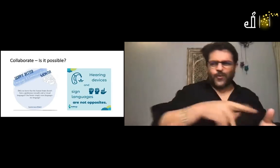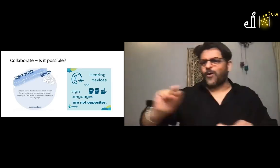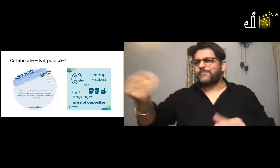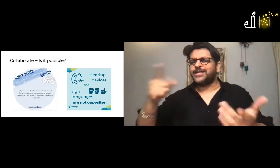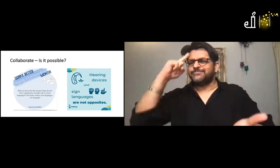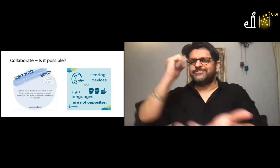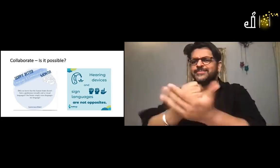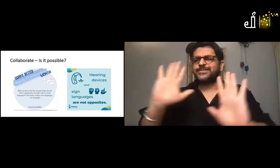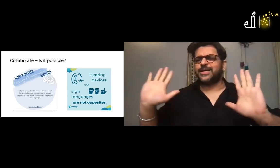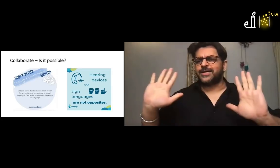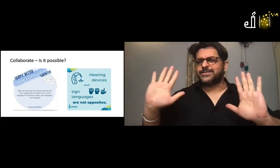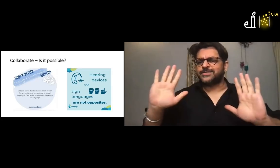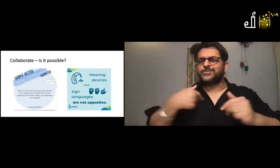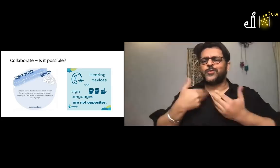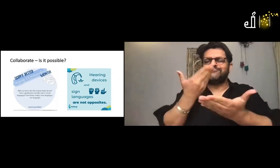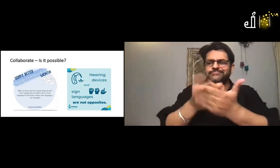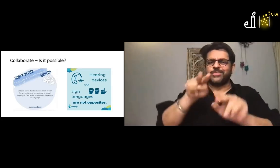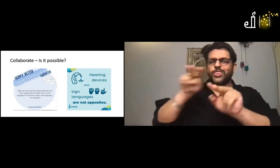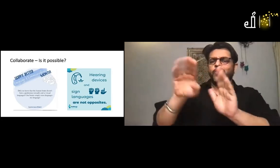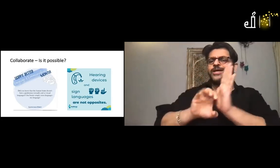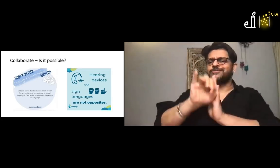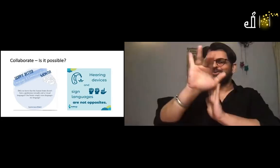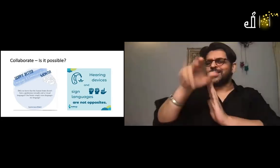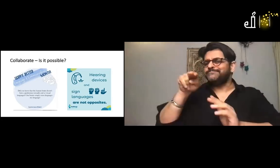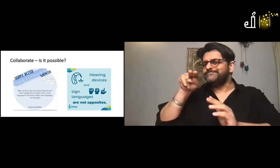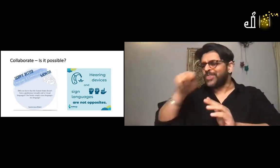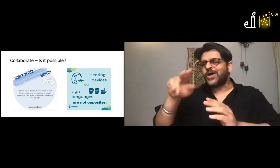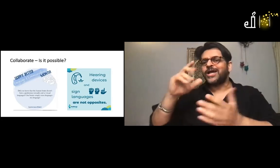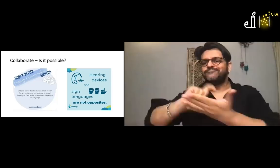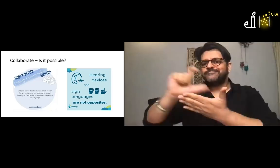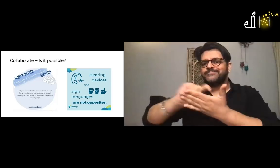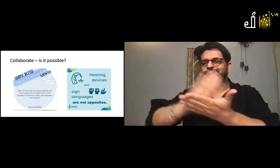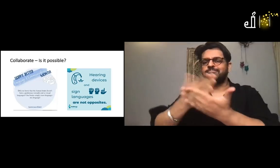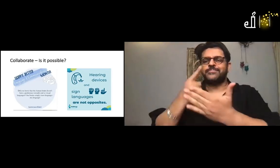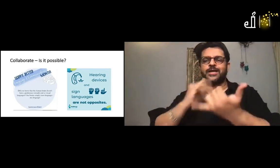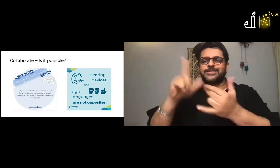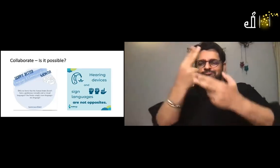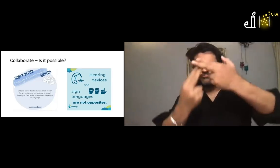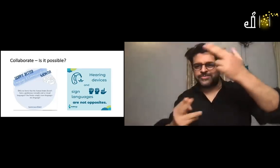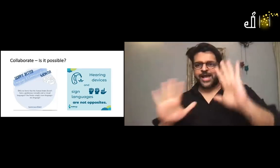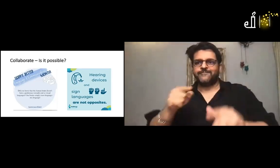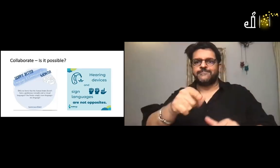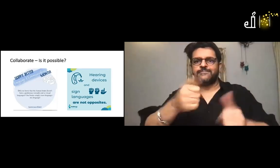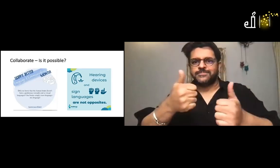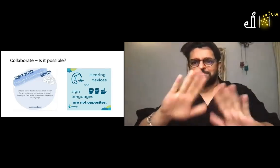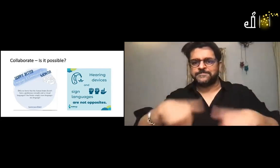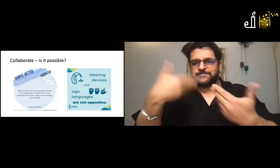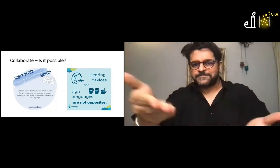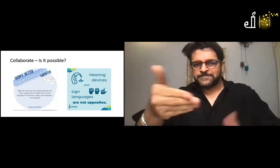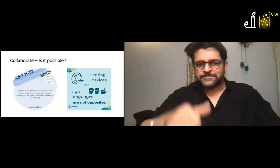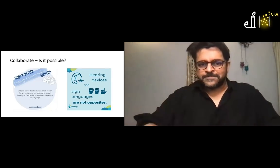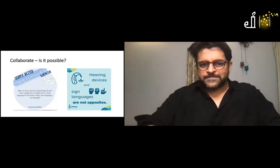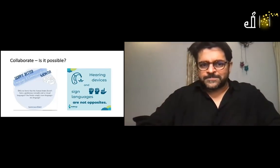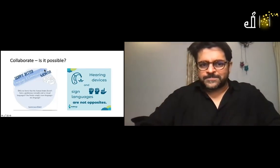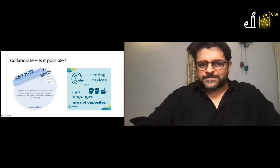have both, and it's up to you to decide what works best for you. So I request you to check the Hear a Million Instagram page. We